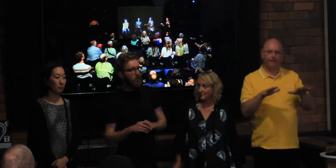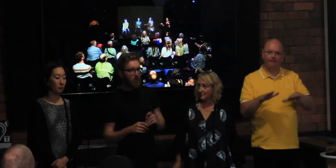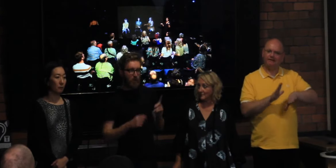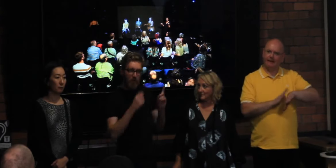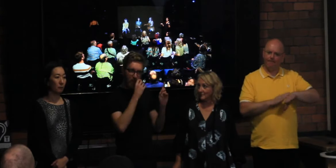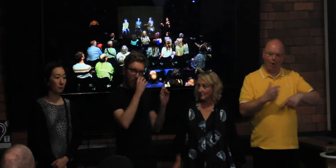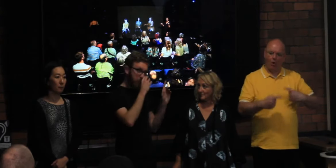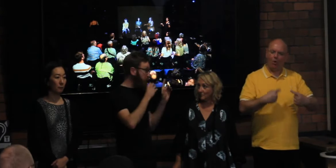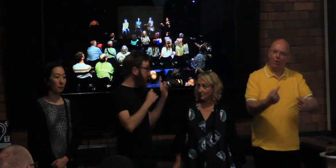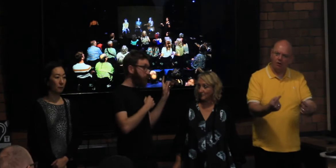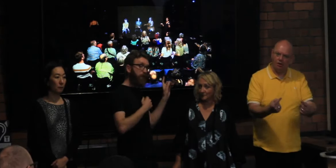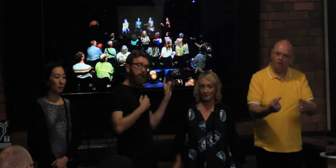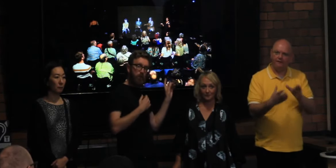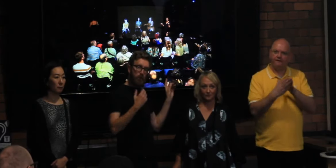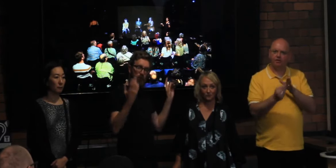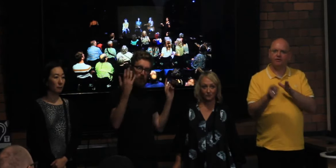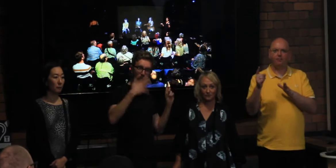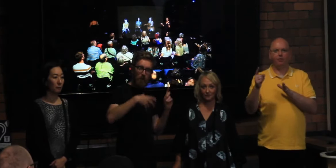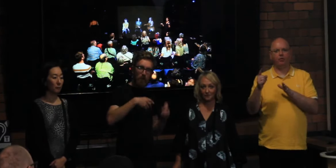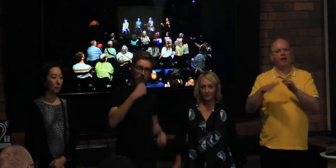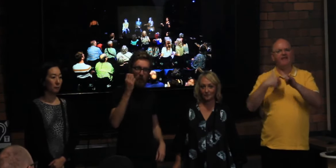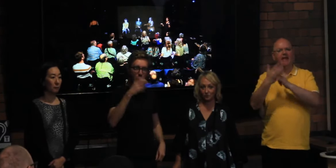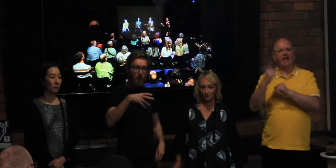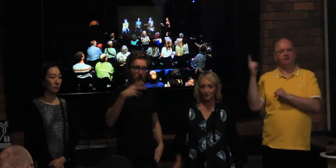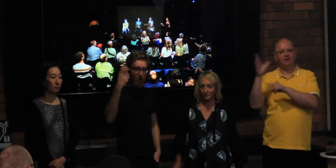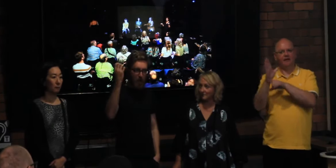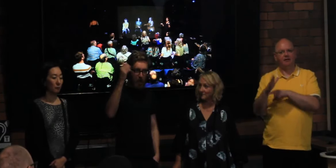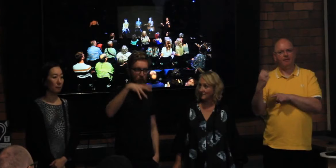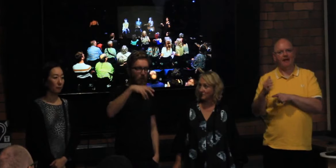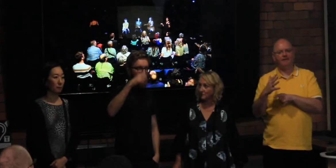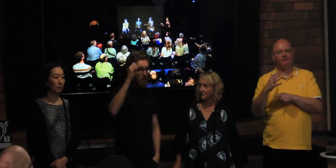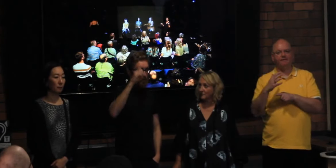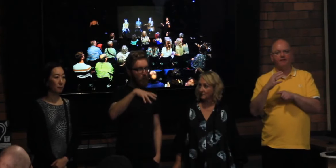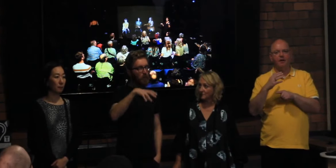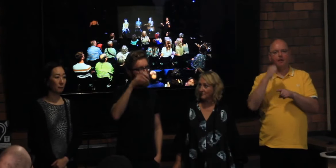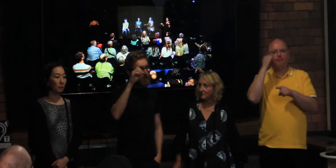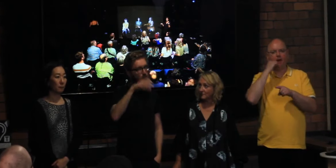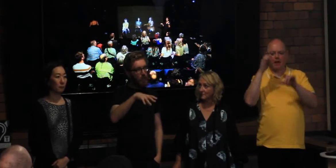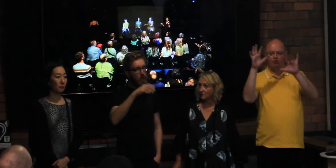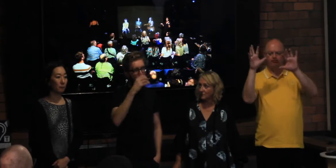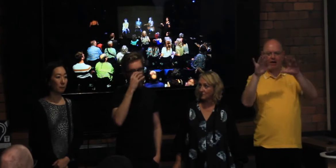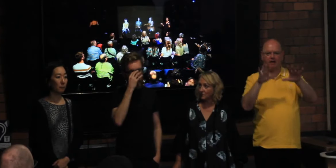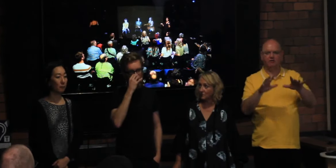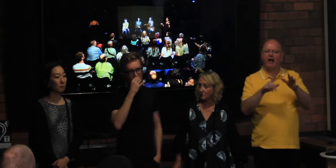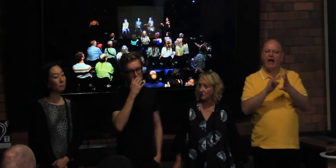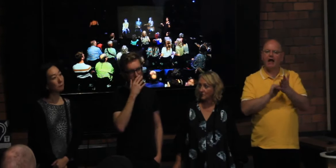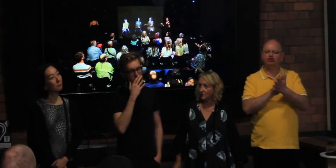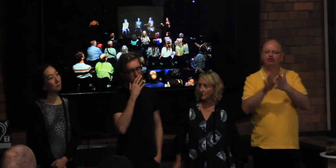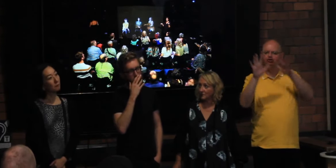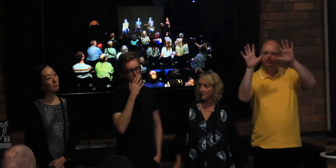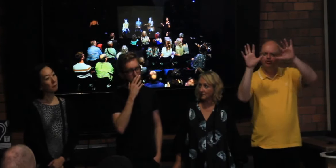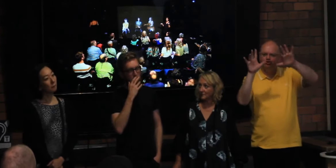So a nice example, I think, is that black rain image that you see at the end. So the black rain is a kind of ash falling back down as rain after the